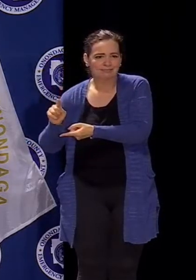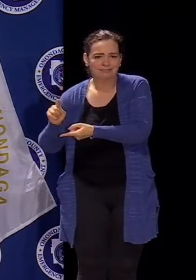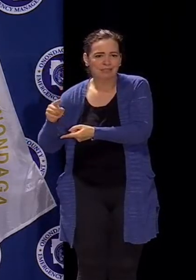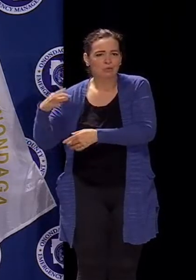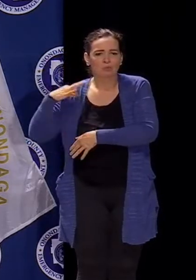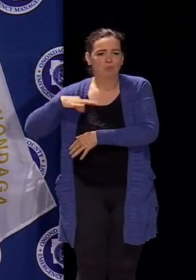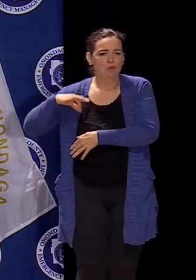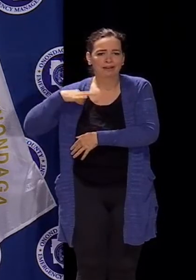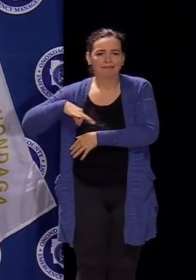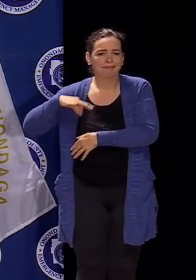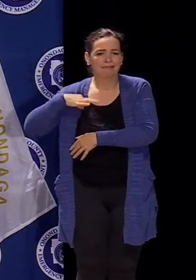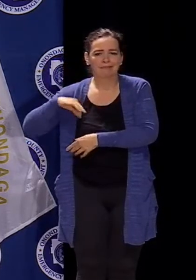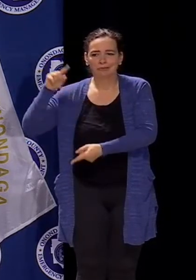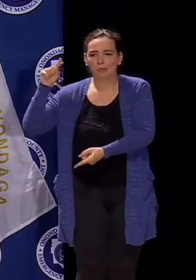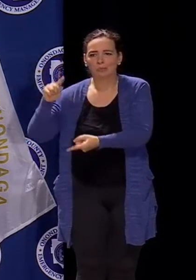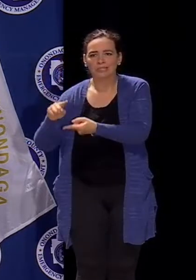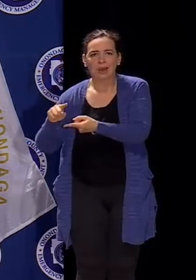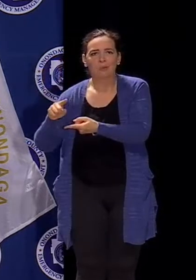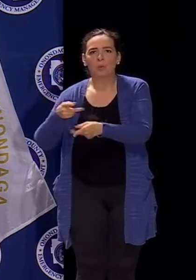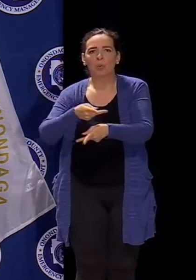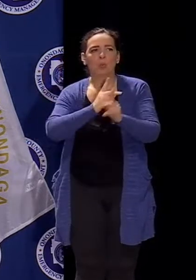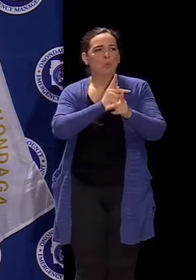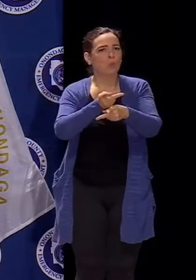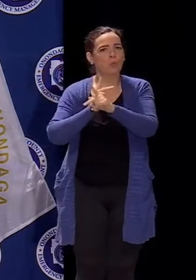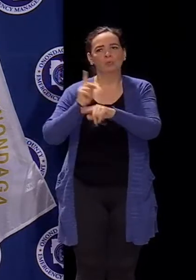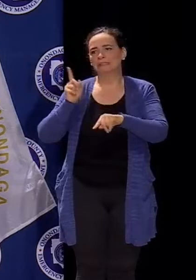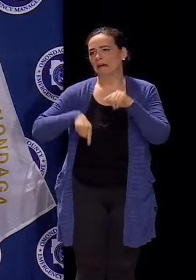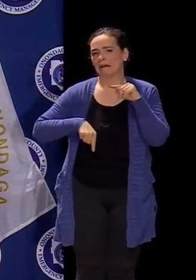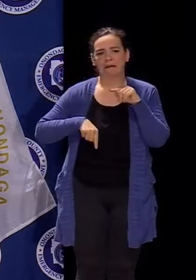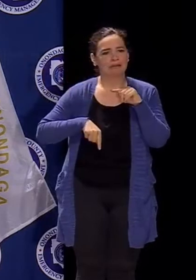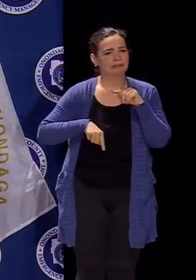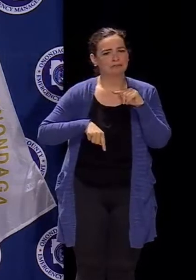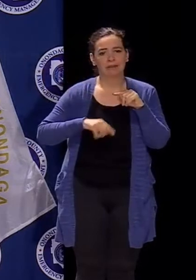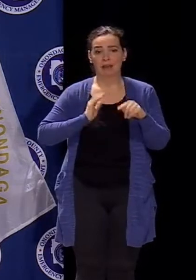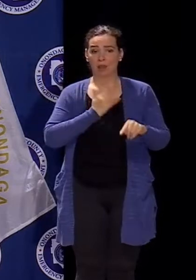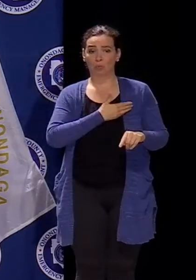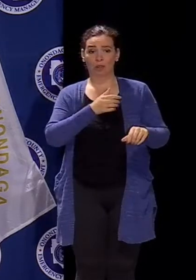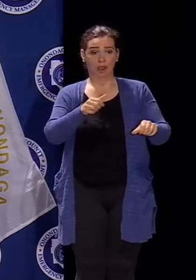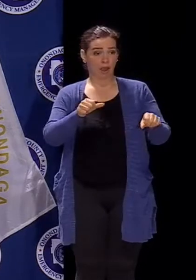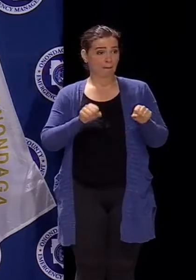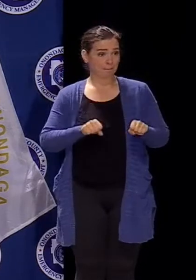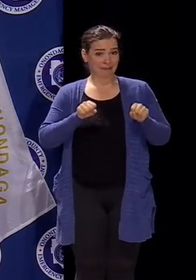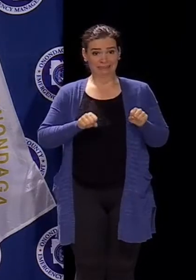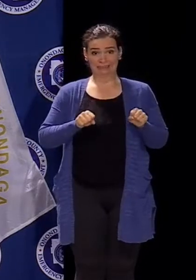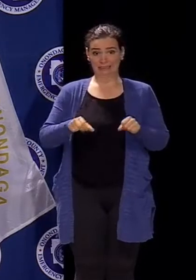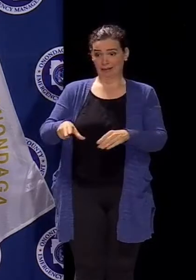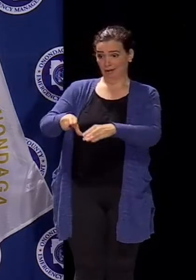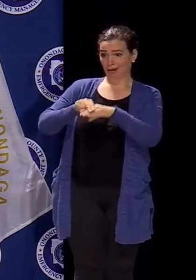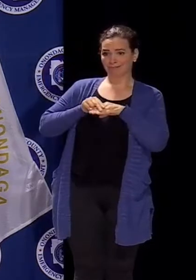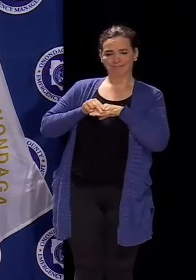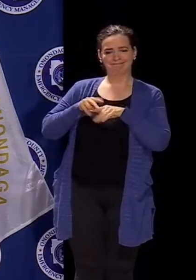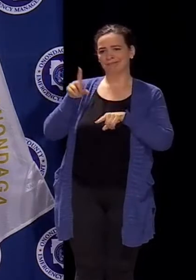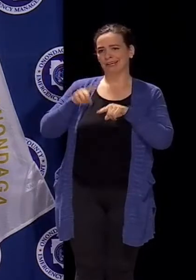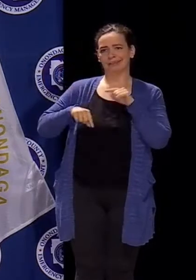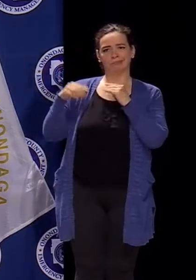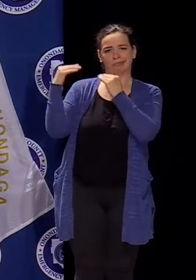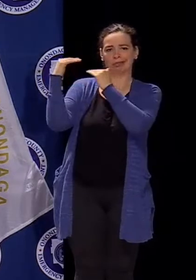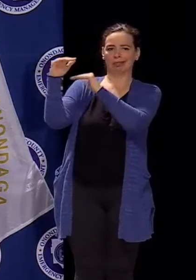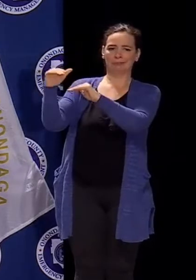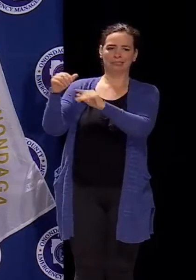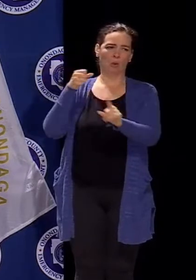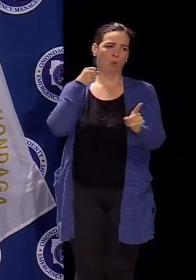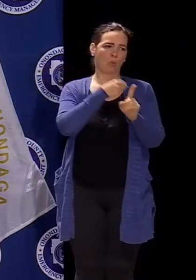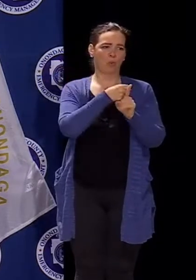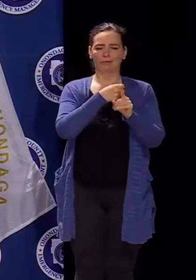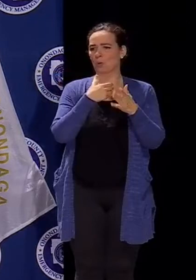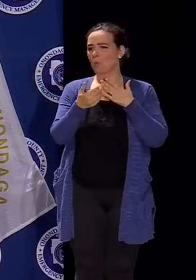Ryan, were there any, seemed to be a pretty quiet night last night, but anything happen outside of the city that you heard